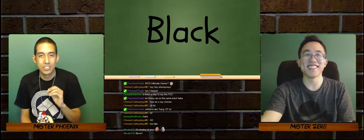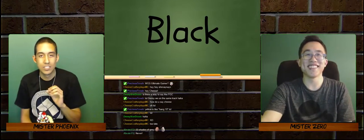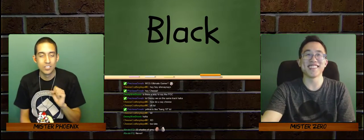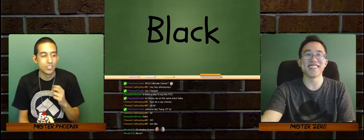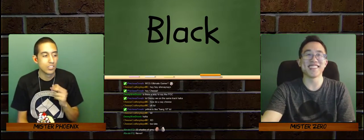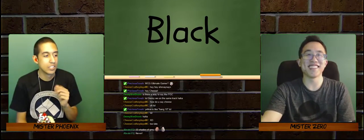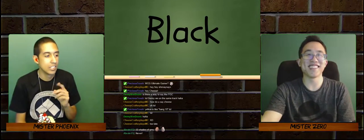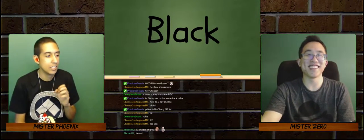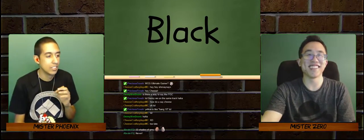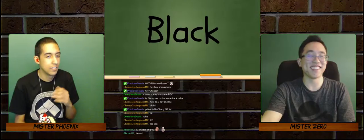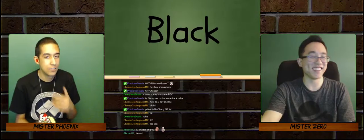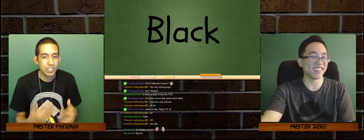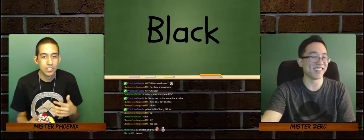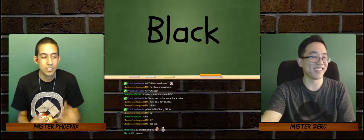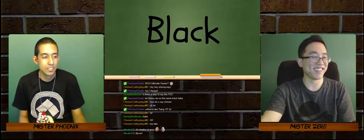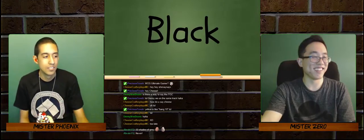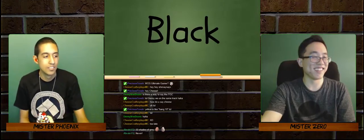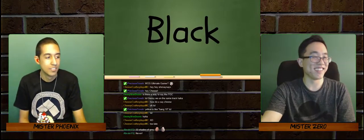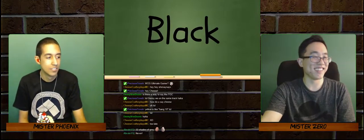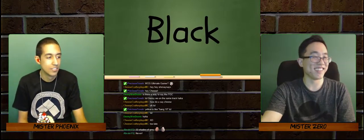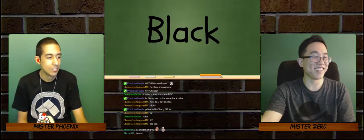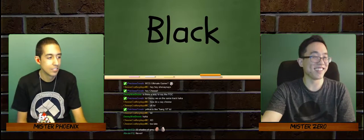50 shades of gray.